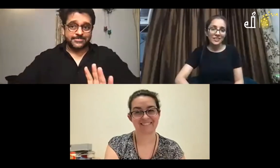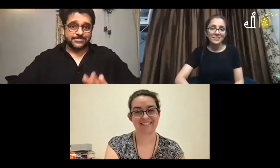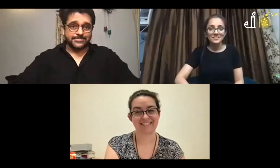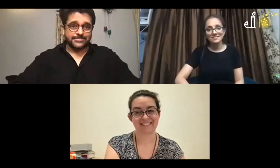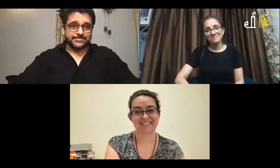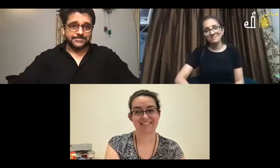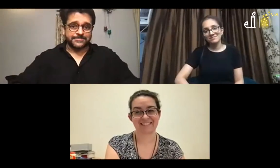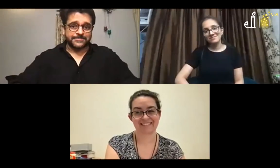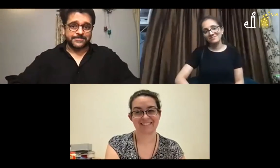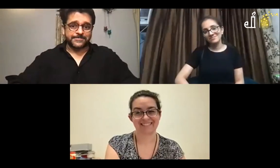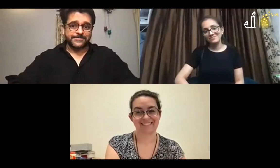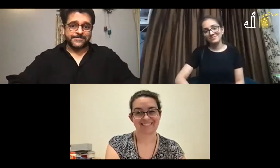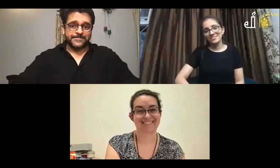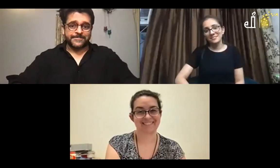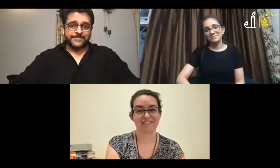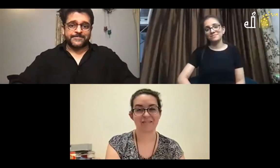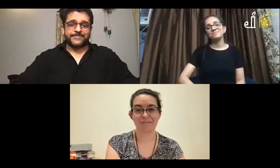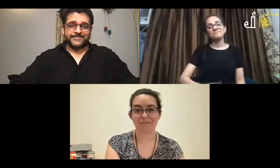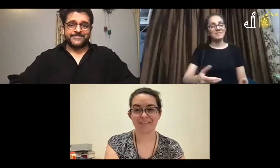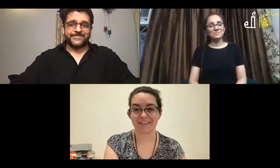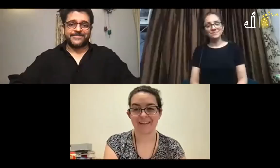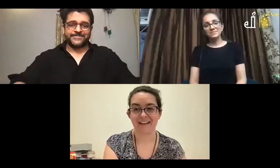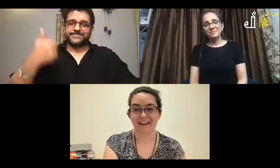hearing, right? Mm-hmm.